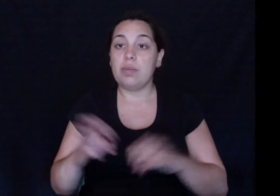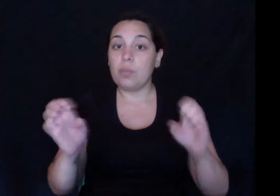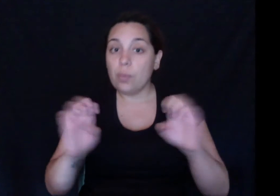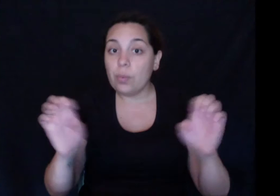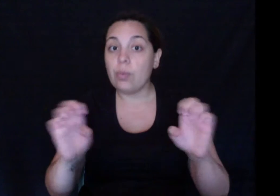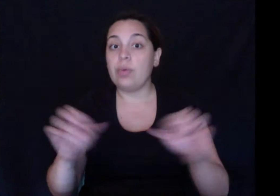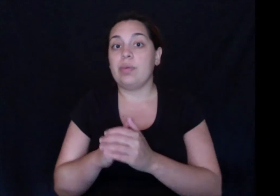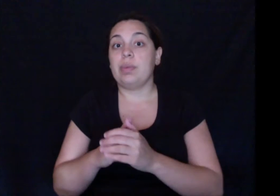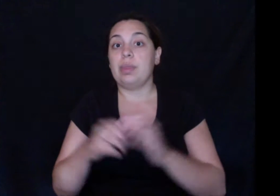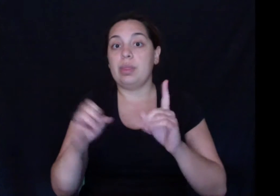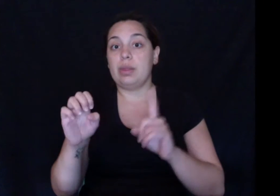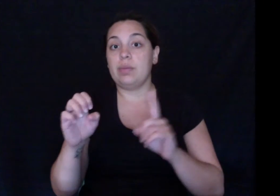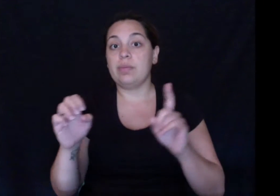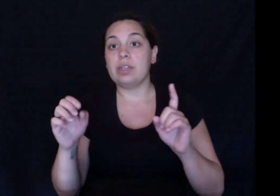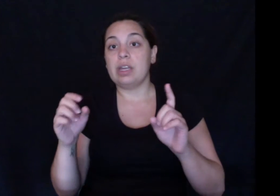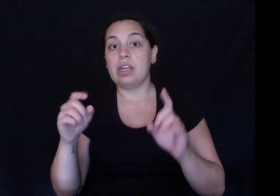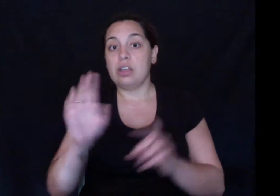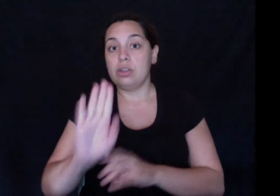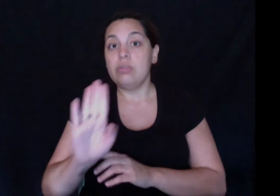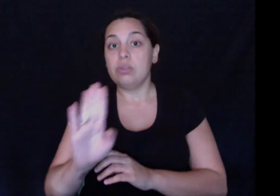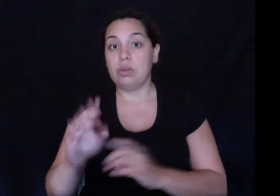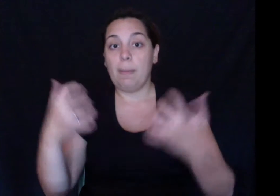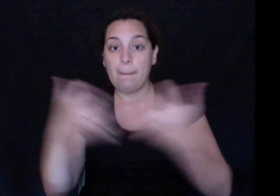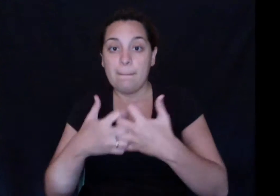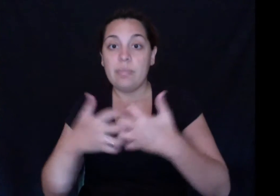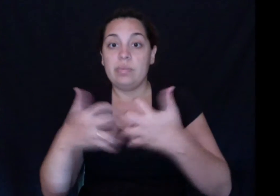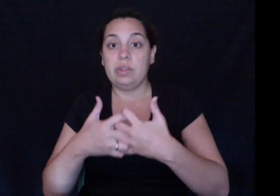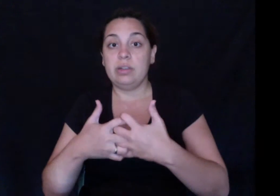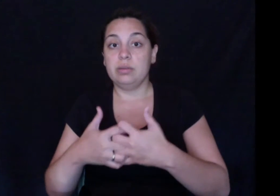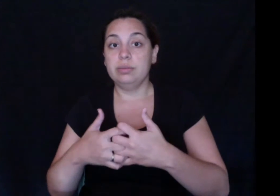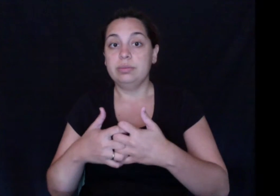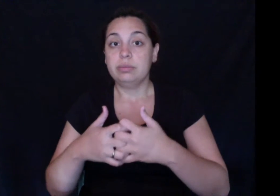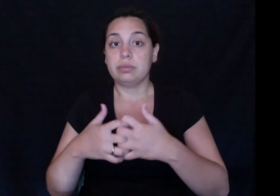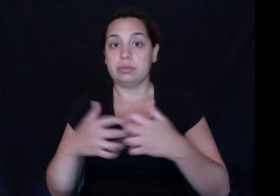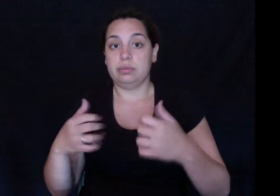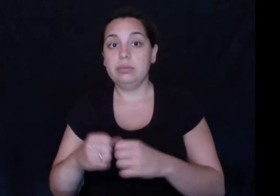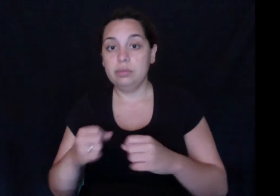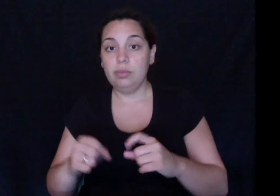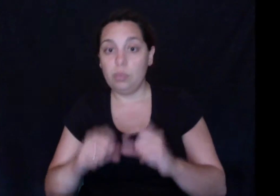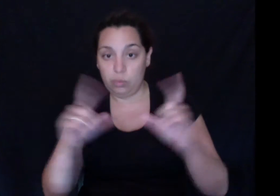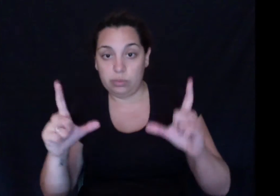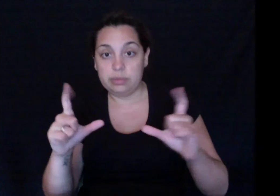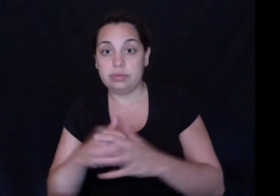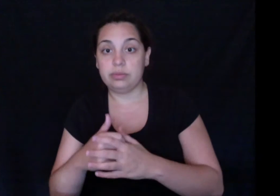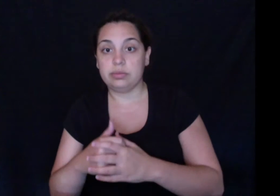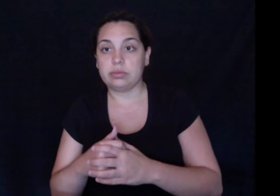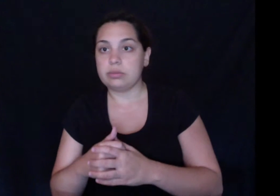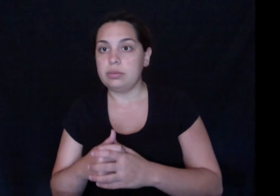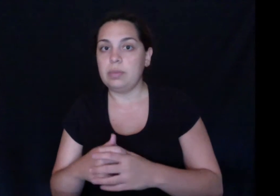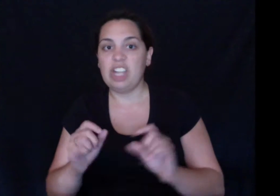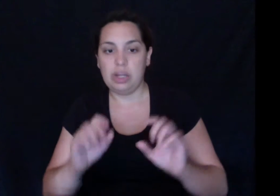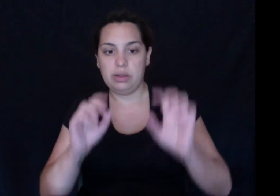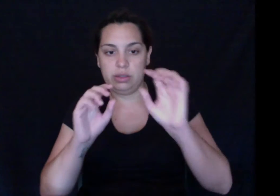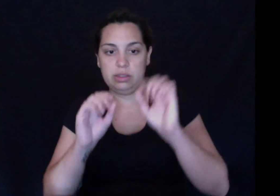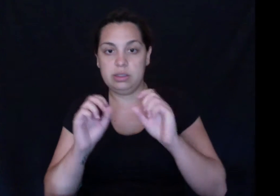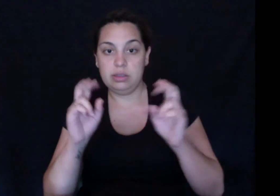of months. I got the email in March, and in May I went and had the surgery. So